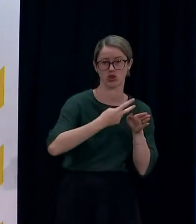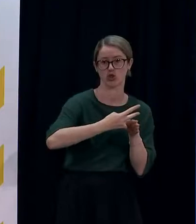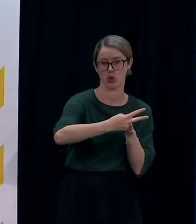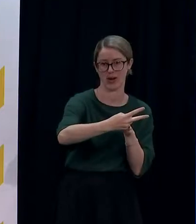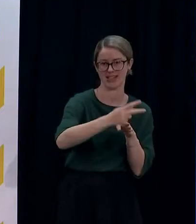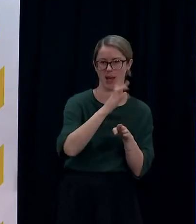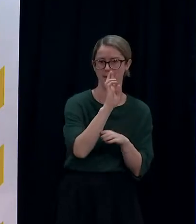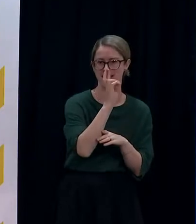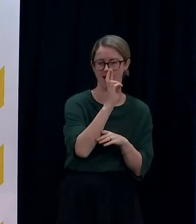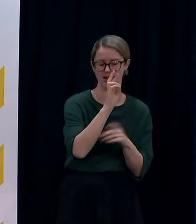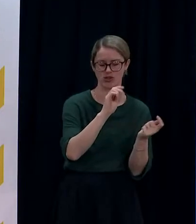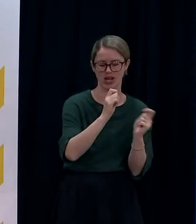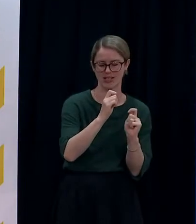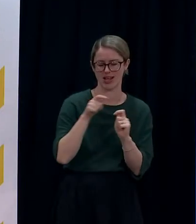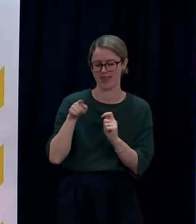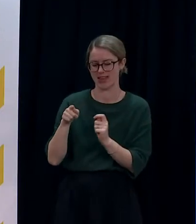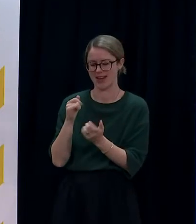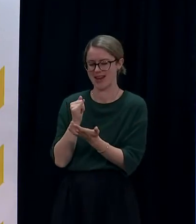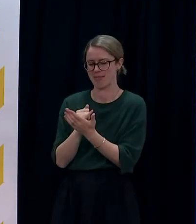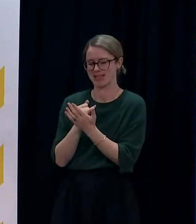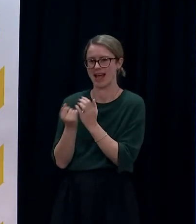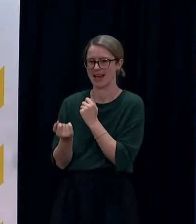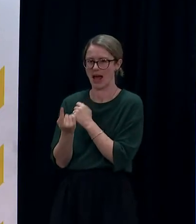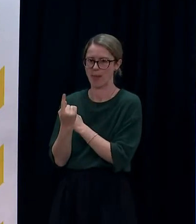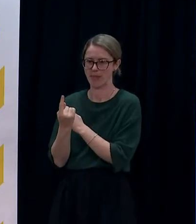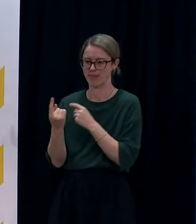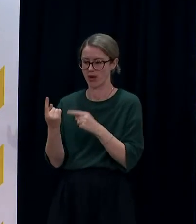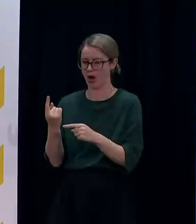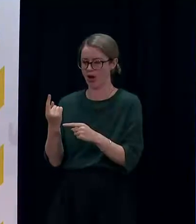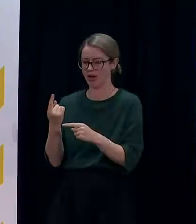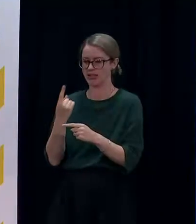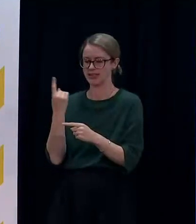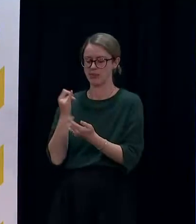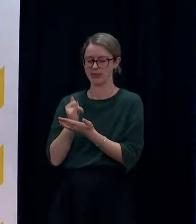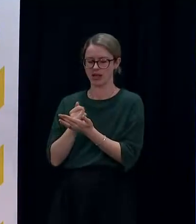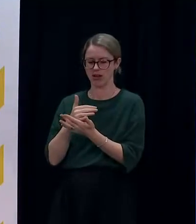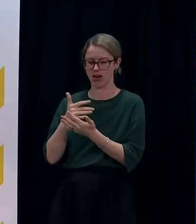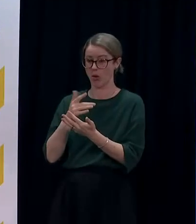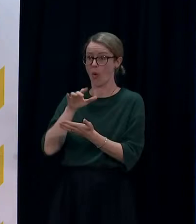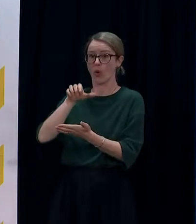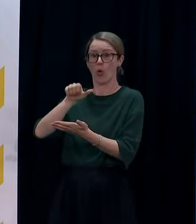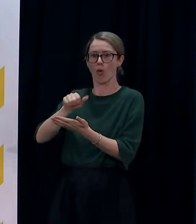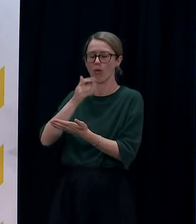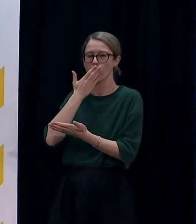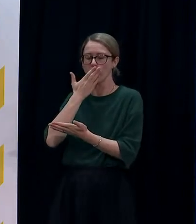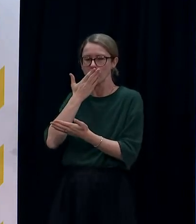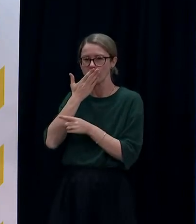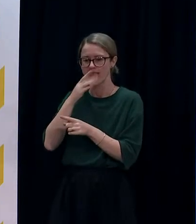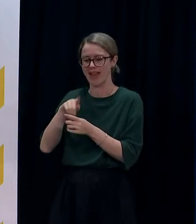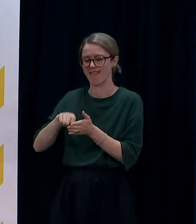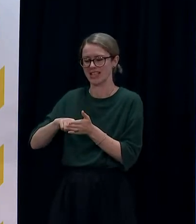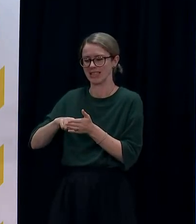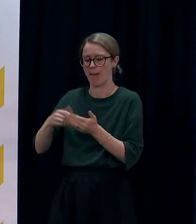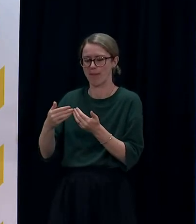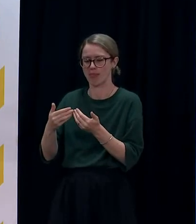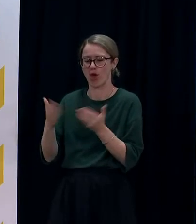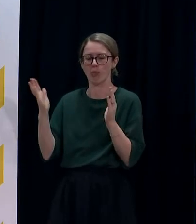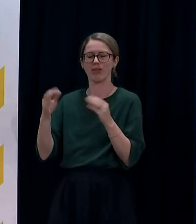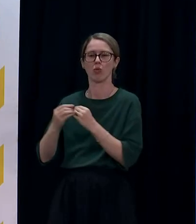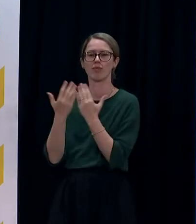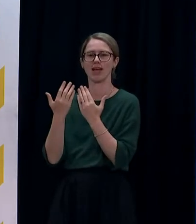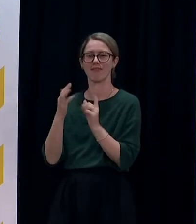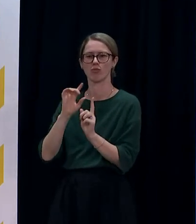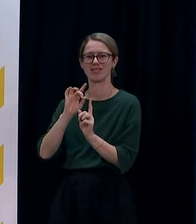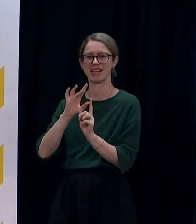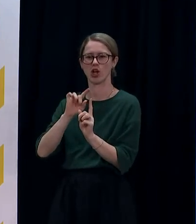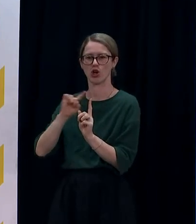at midnight, an error was made. As soon as that error was identified, it was rectified and was back up from